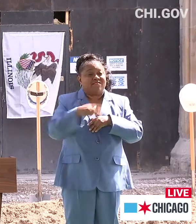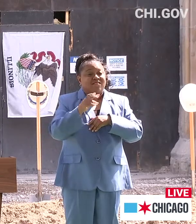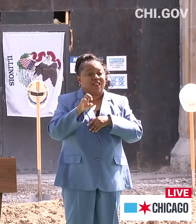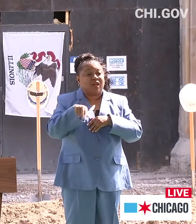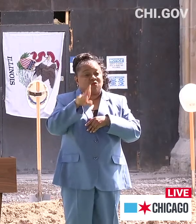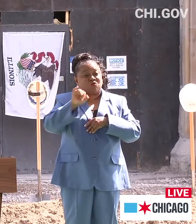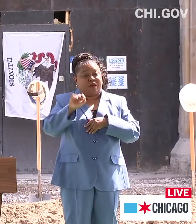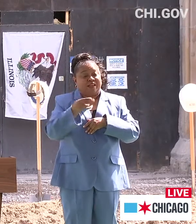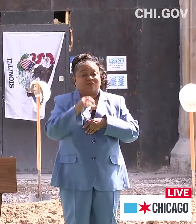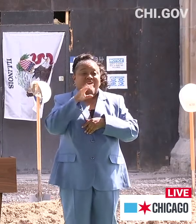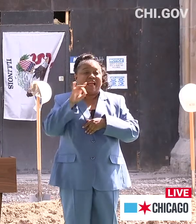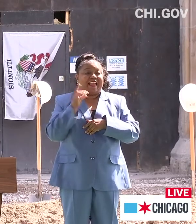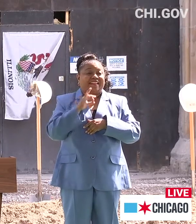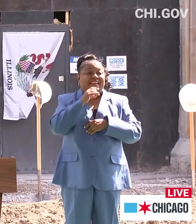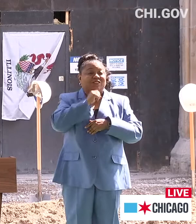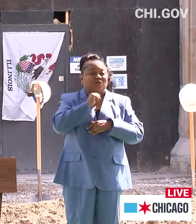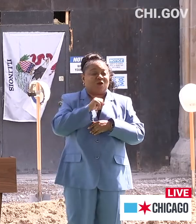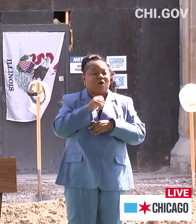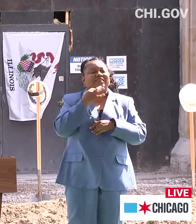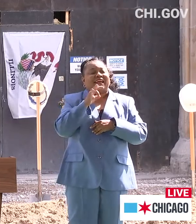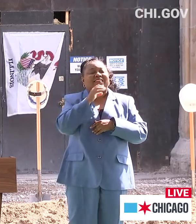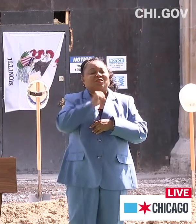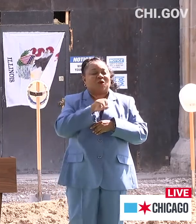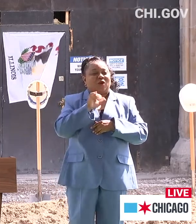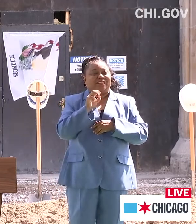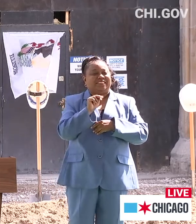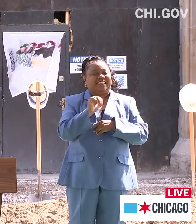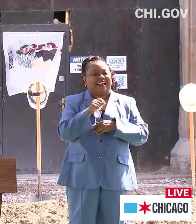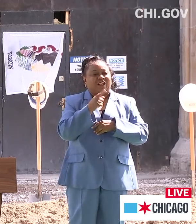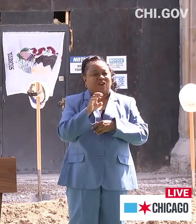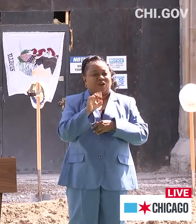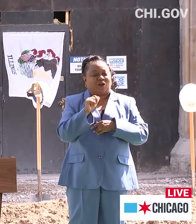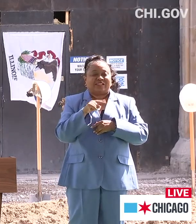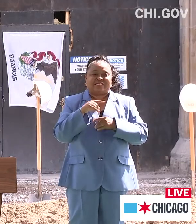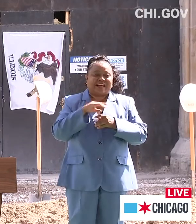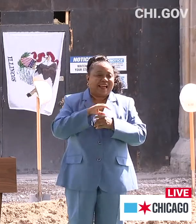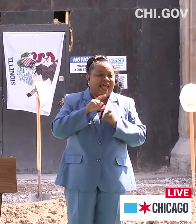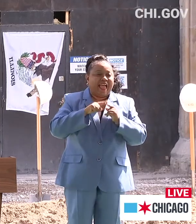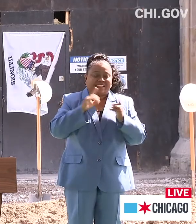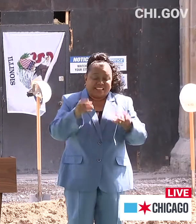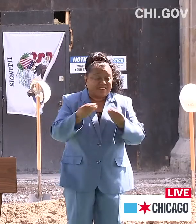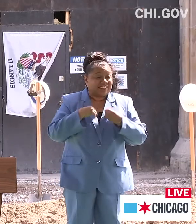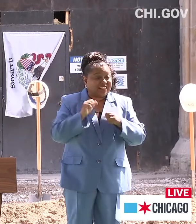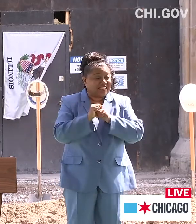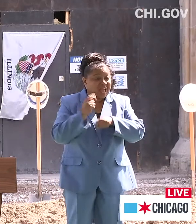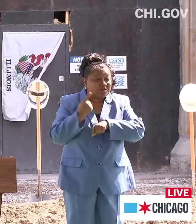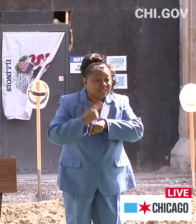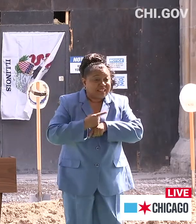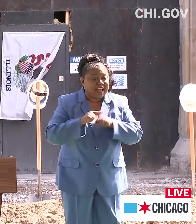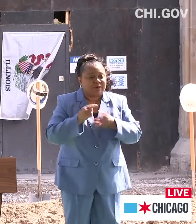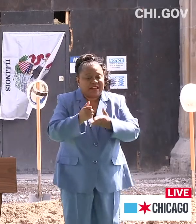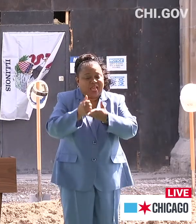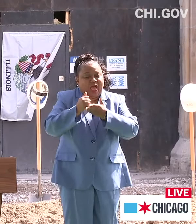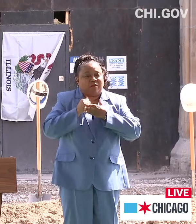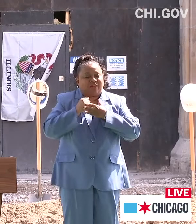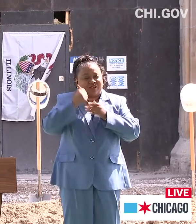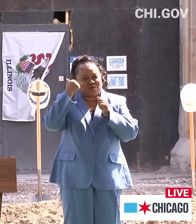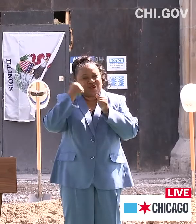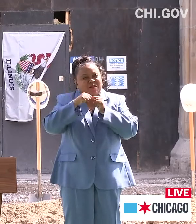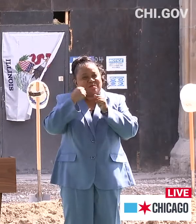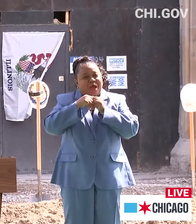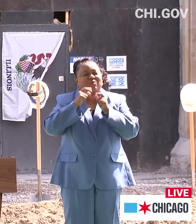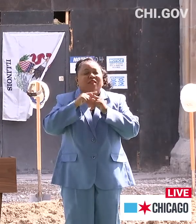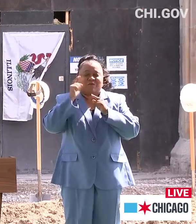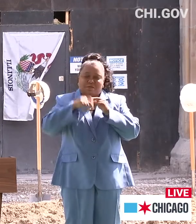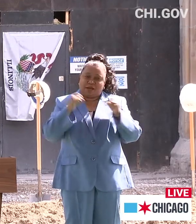and 19-year-old Jenny Curtis, the people of this community, the people whose activism not only gives us Labor Day, but helps us remember